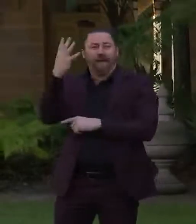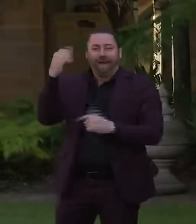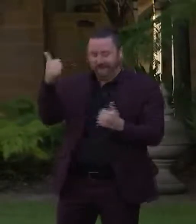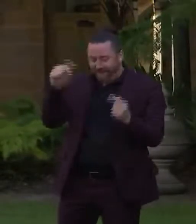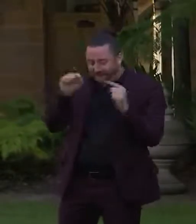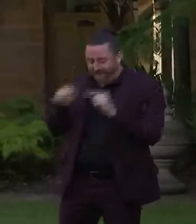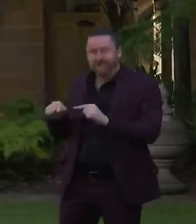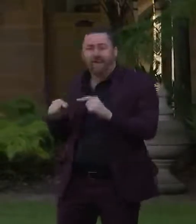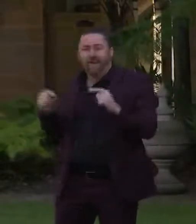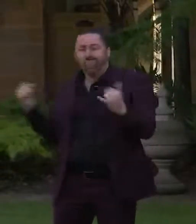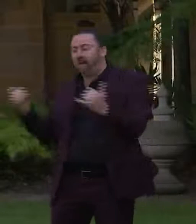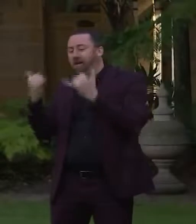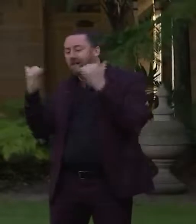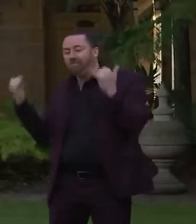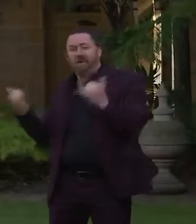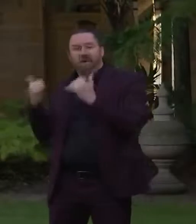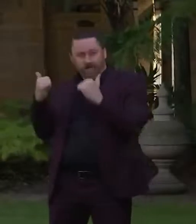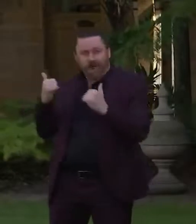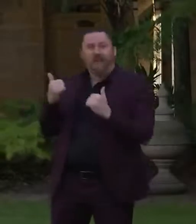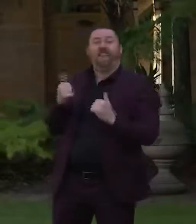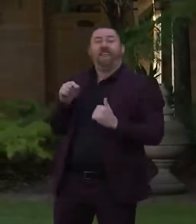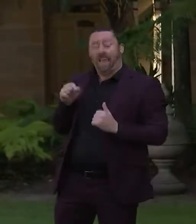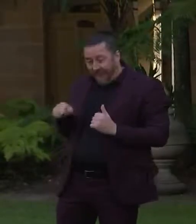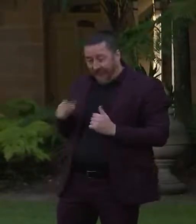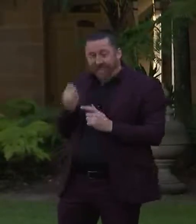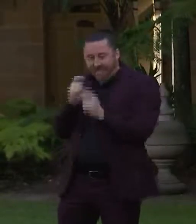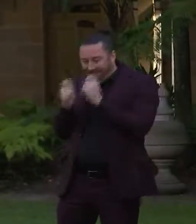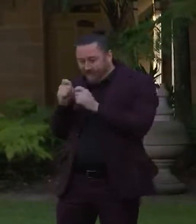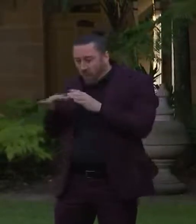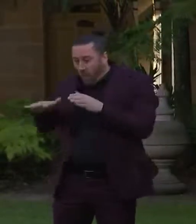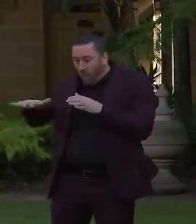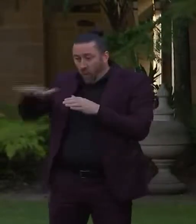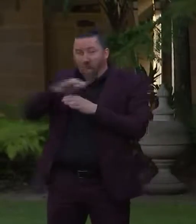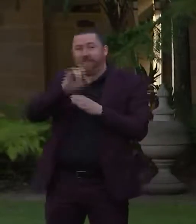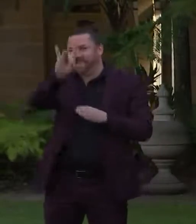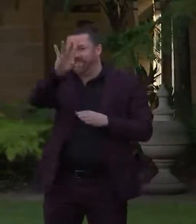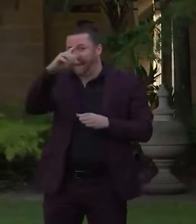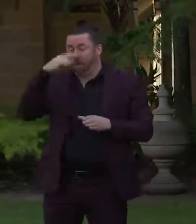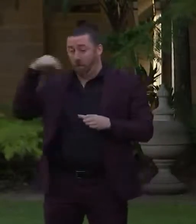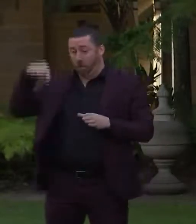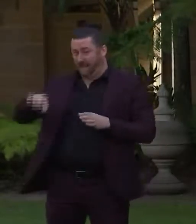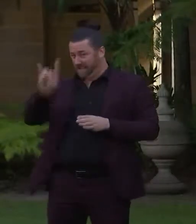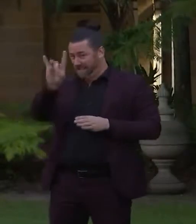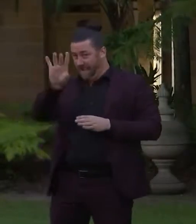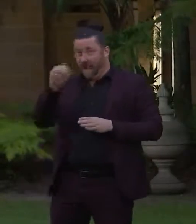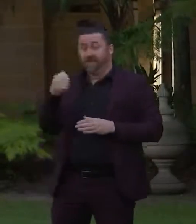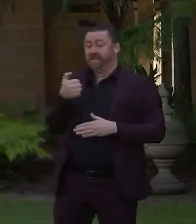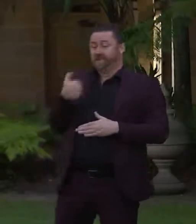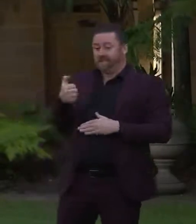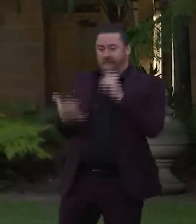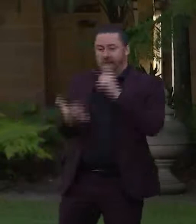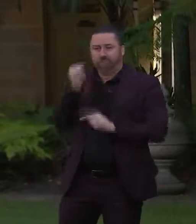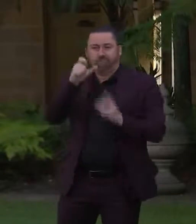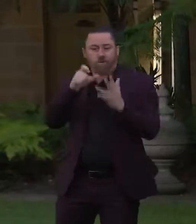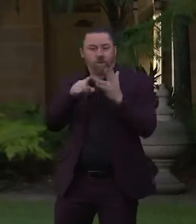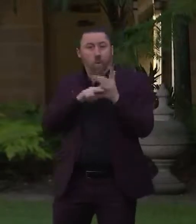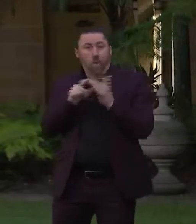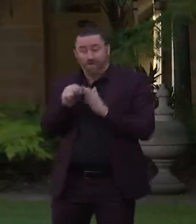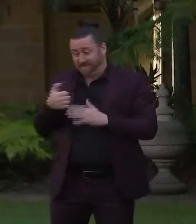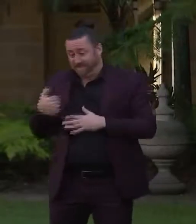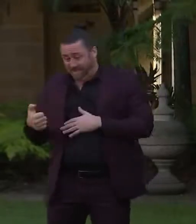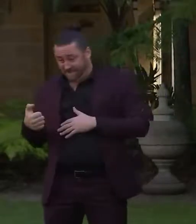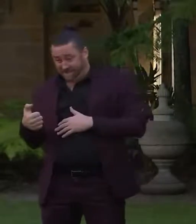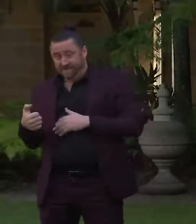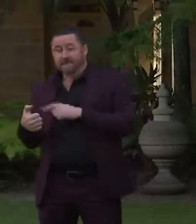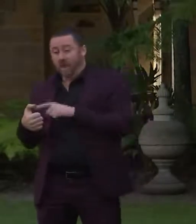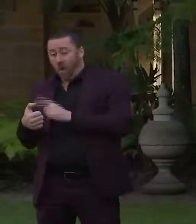those people who were at that party, of course, have been tested. There were 10 of them, 6 of them are positive, and of those positives, 1